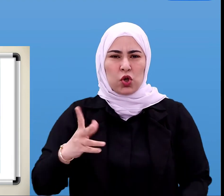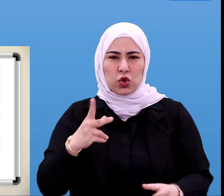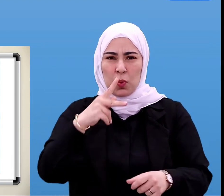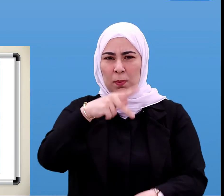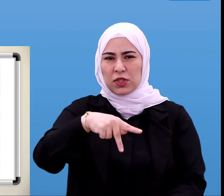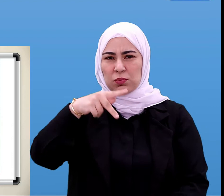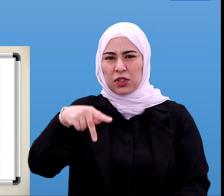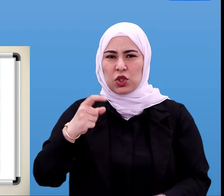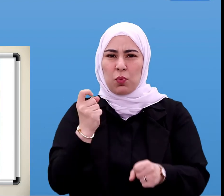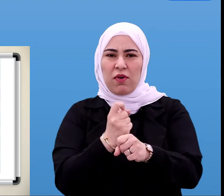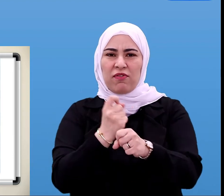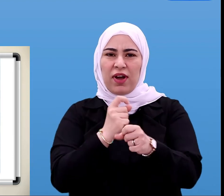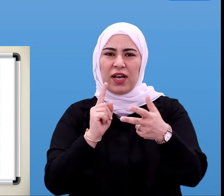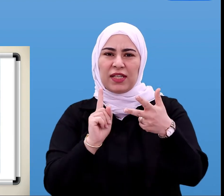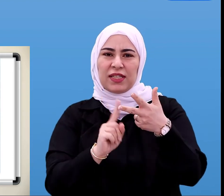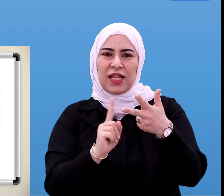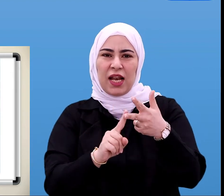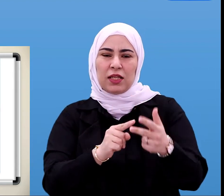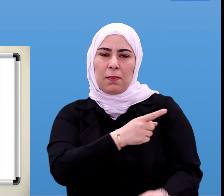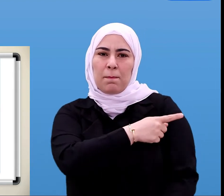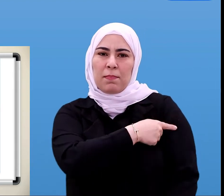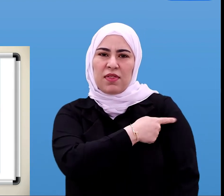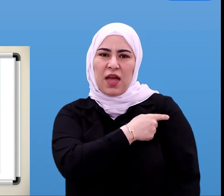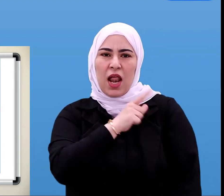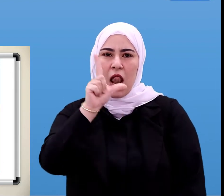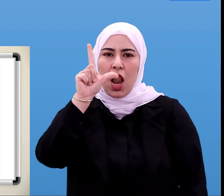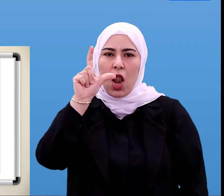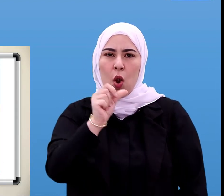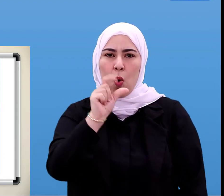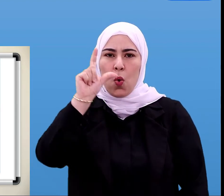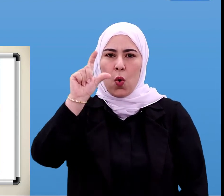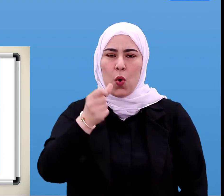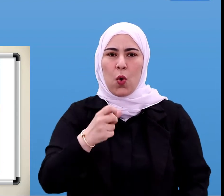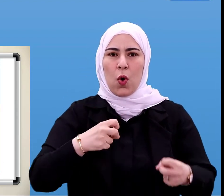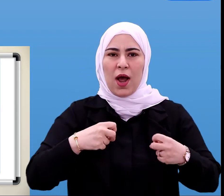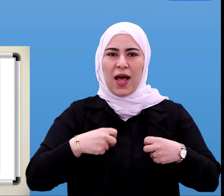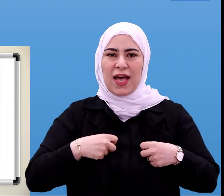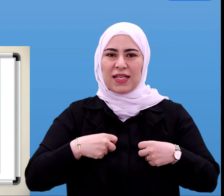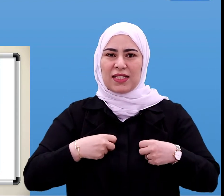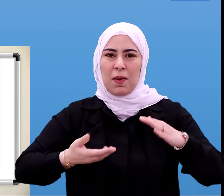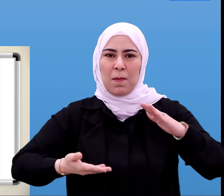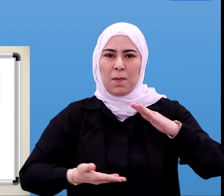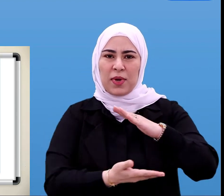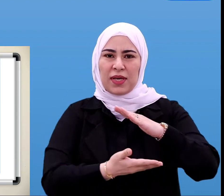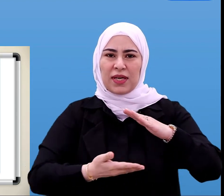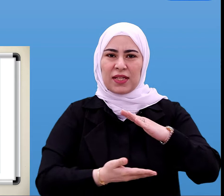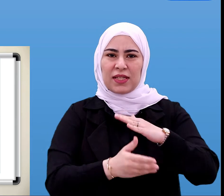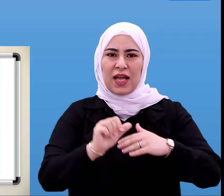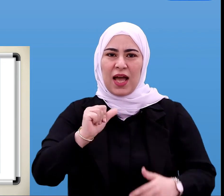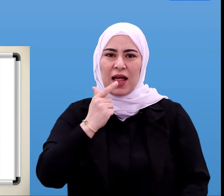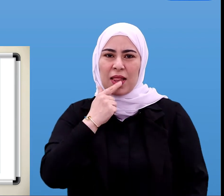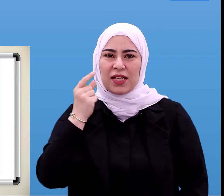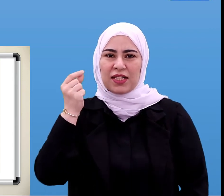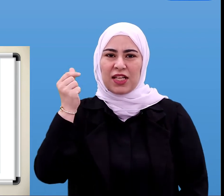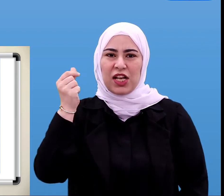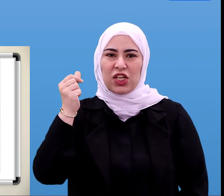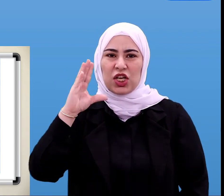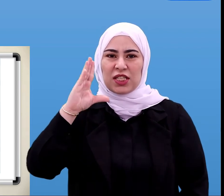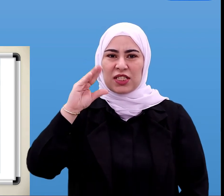example, Lulu has baked a delicious cake for today's gathering. Has here indicates